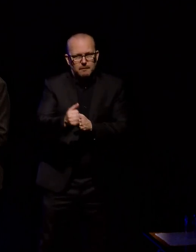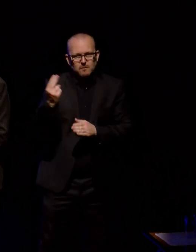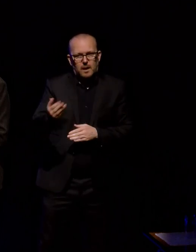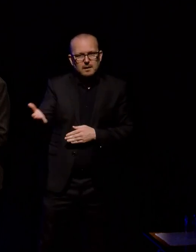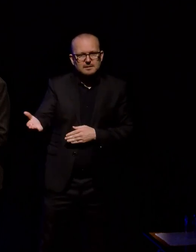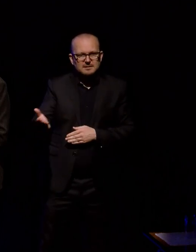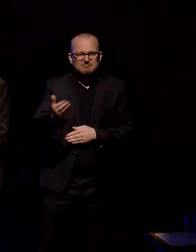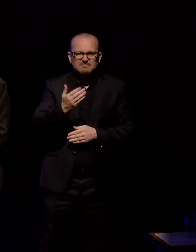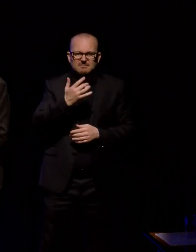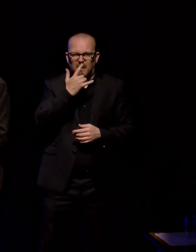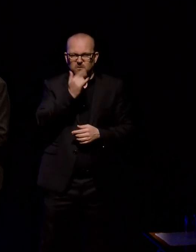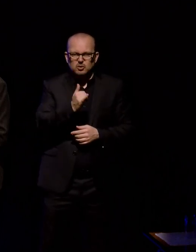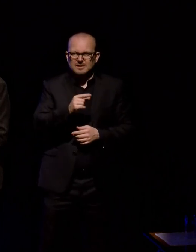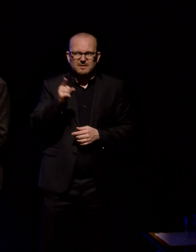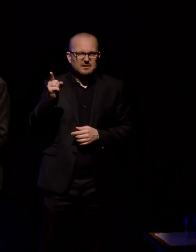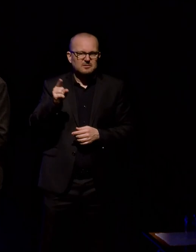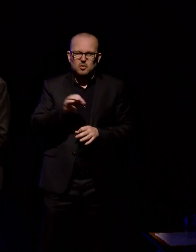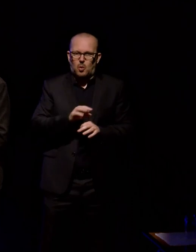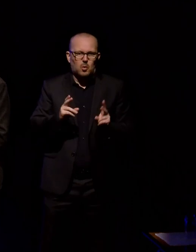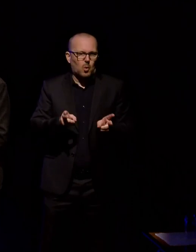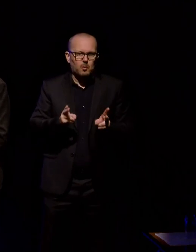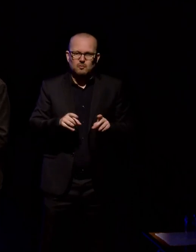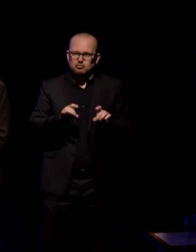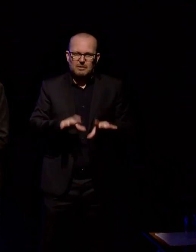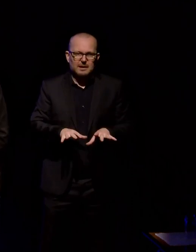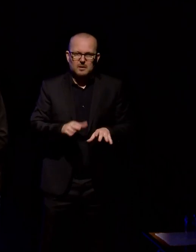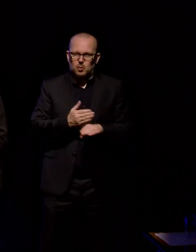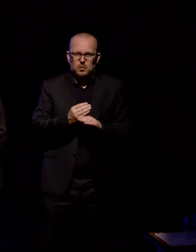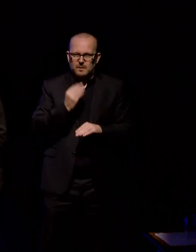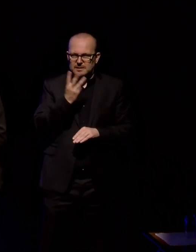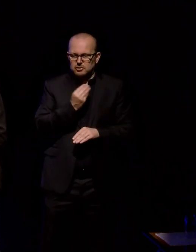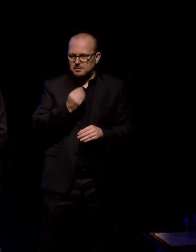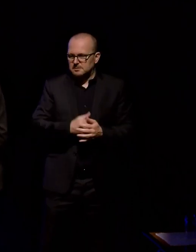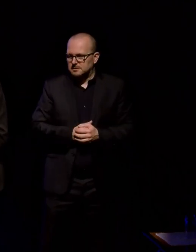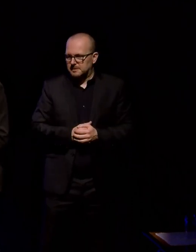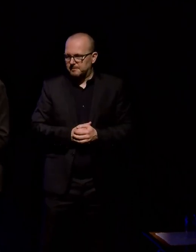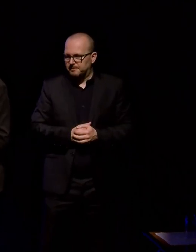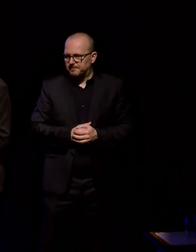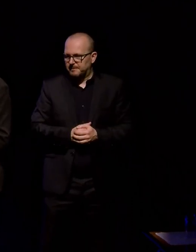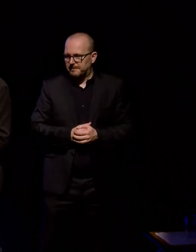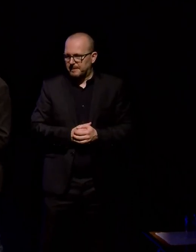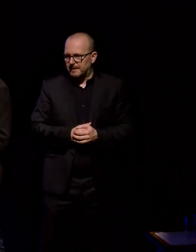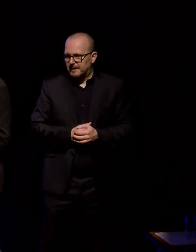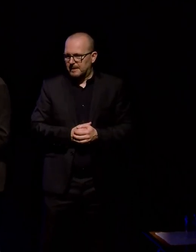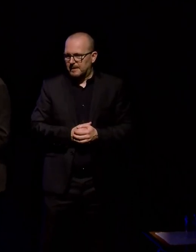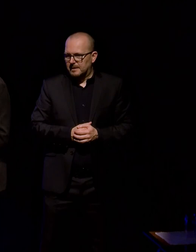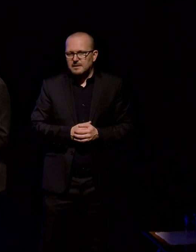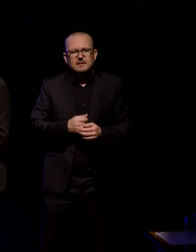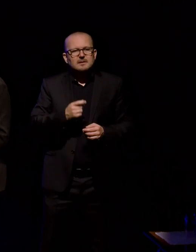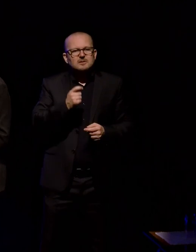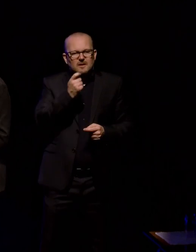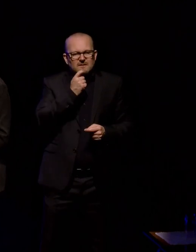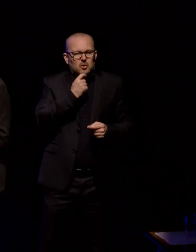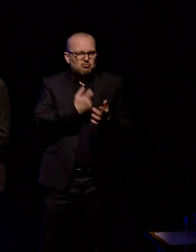the Australian context working with Indigenous artists. I think I've got 0 seconds there, but just few